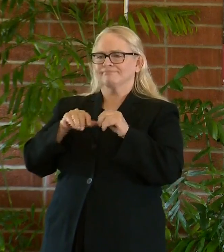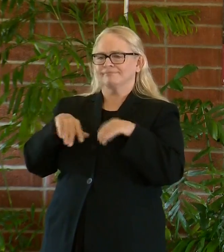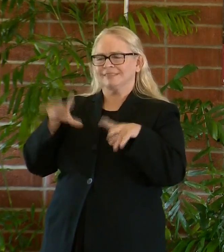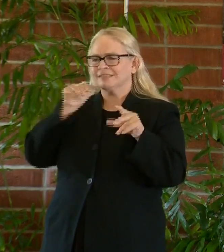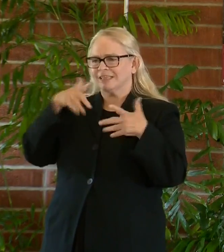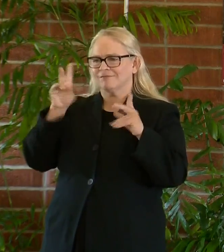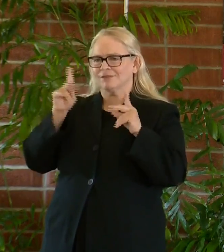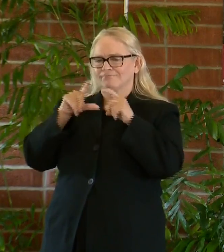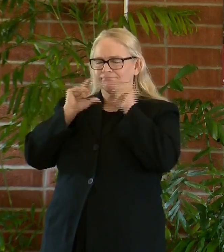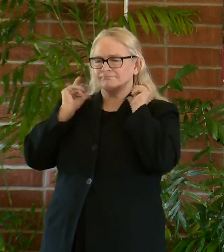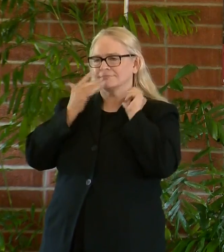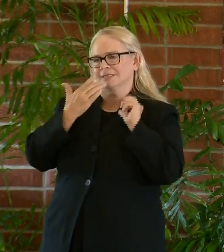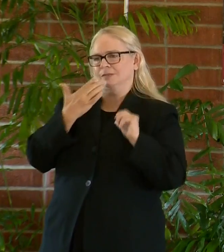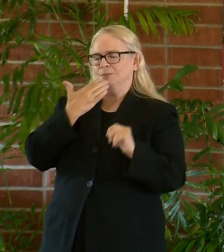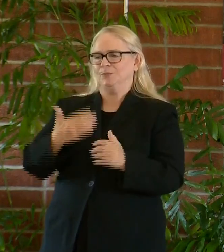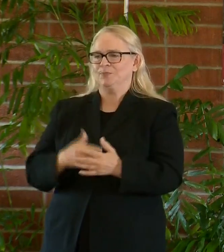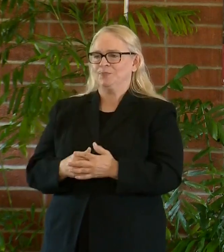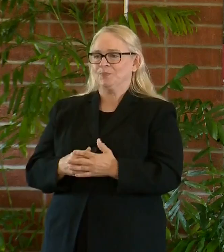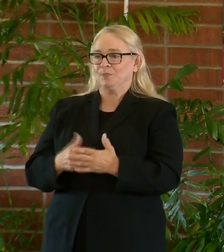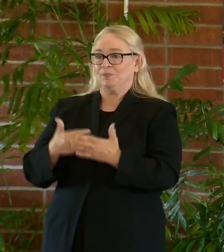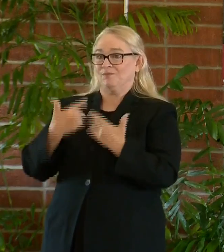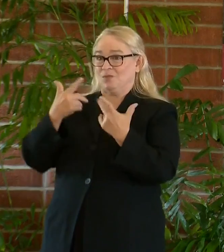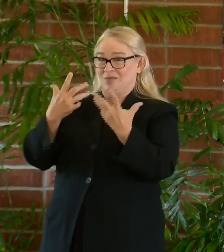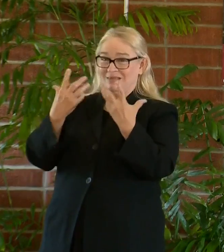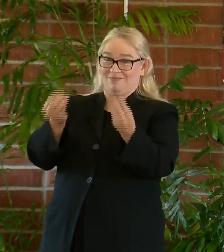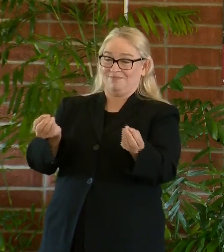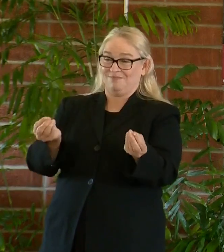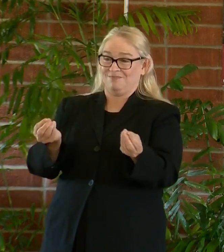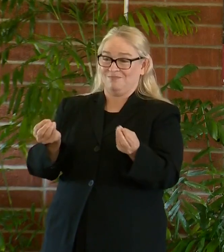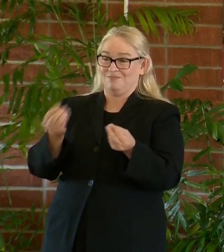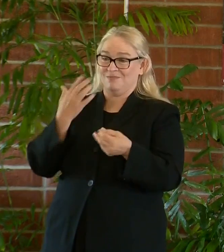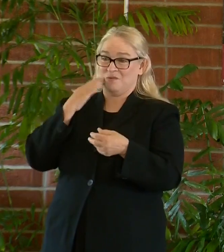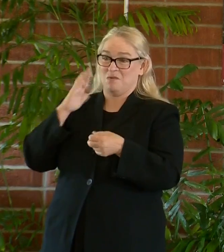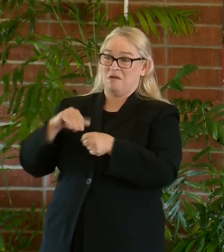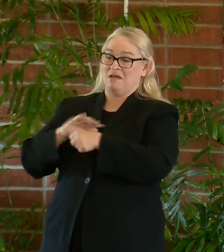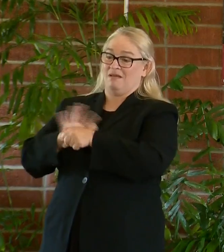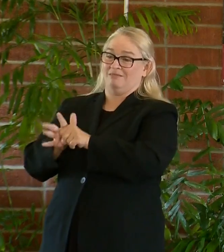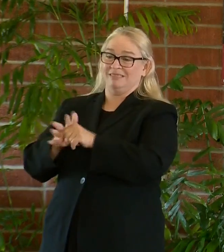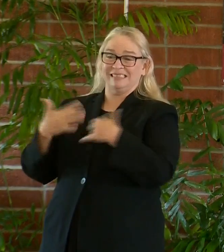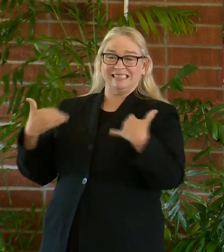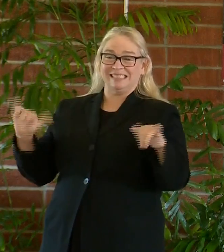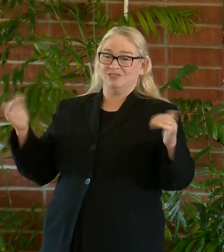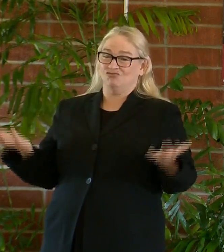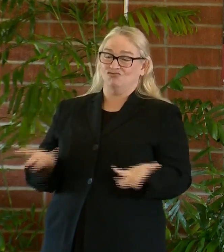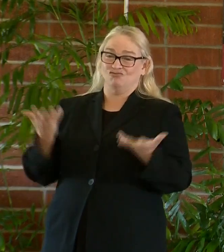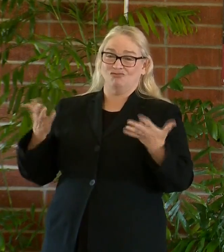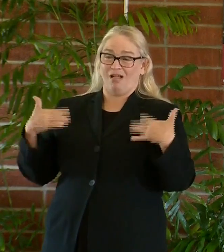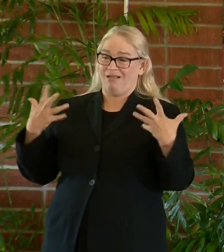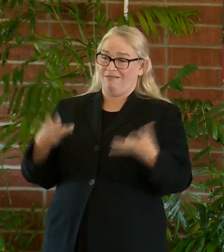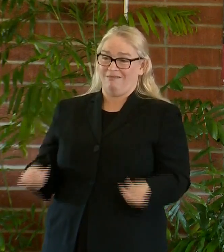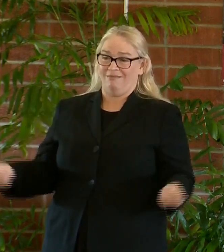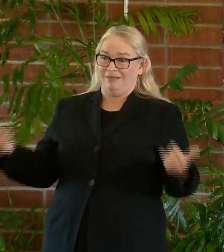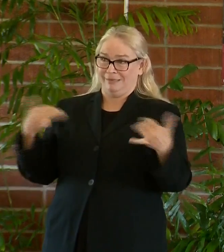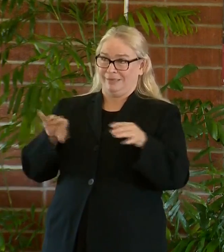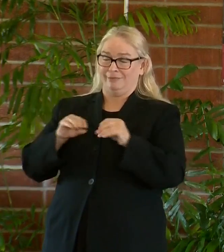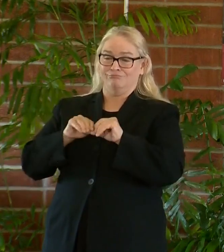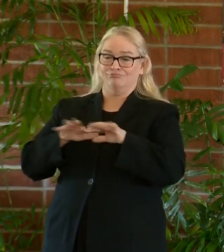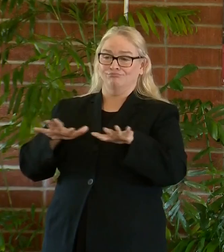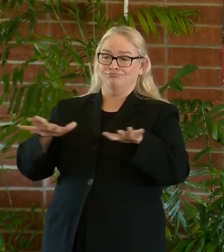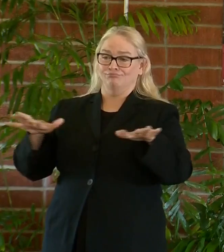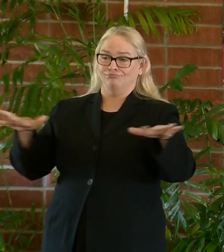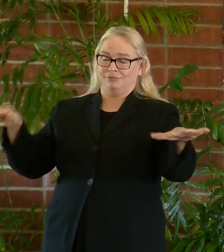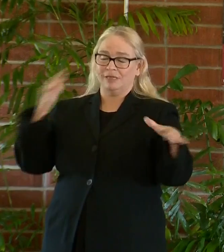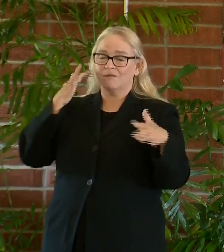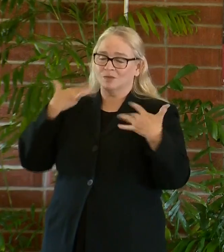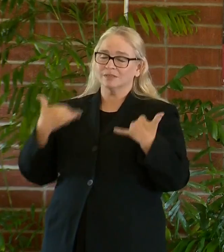obvious. This disease continues to grow in the state of California. It continues to spread, but